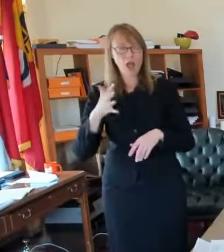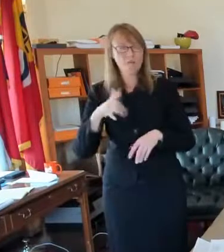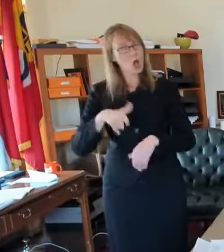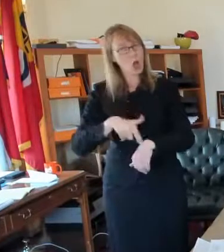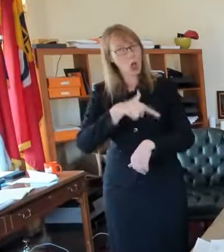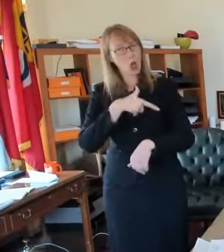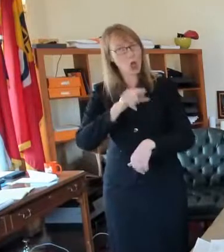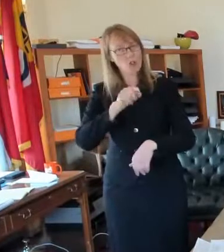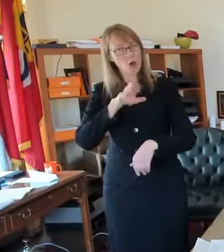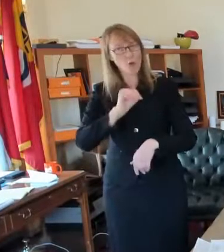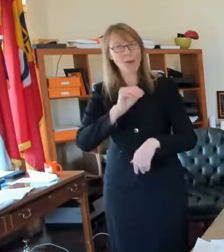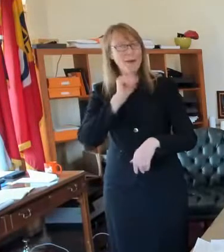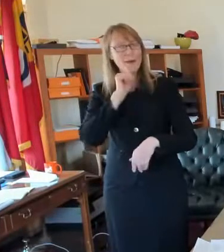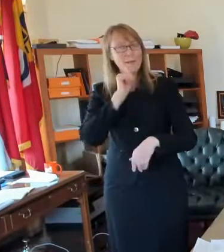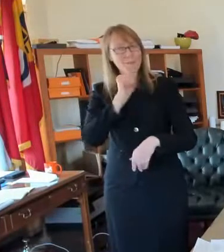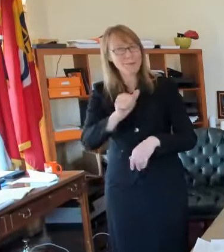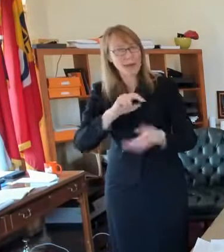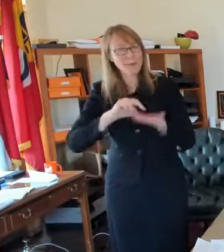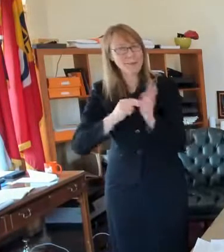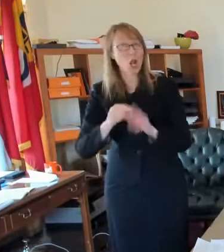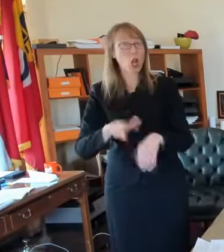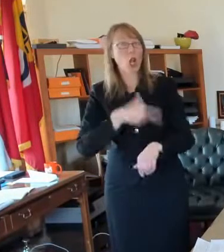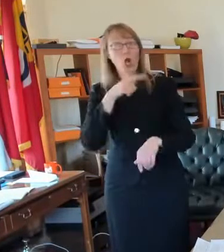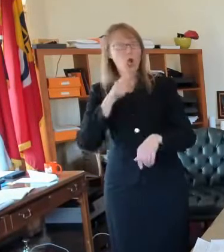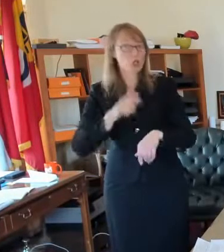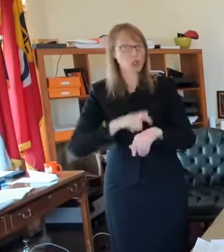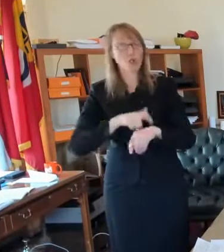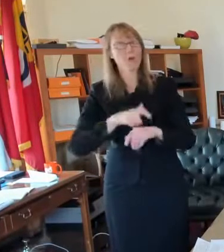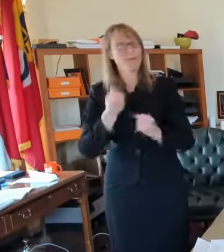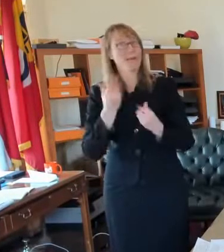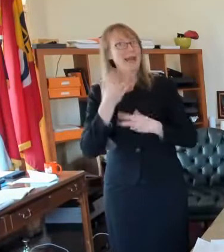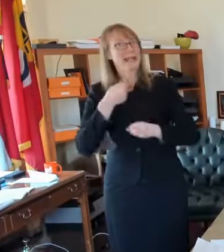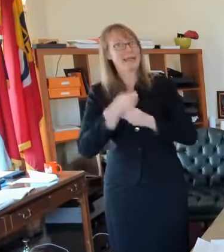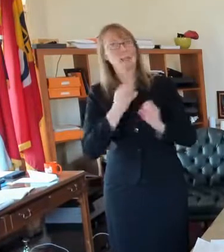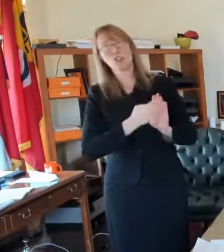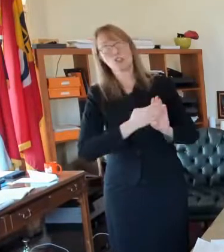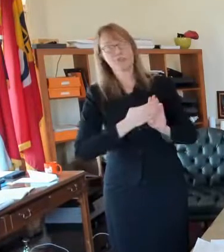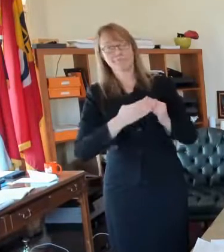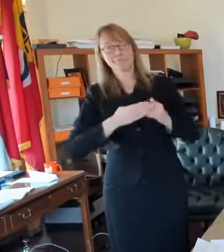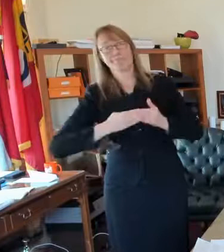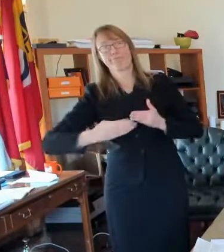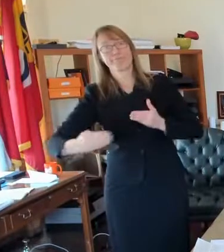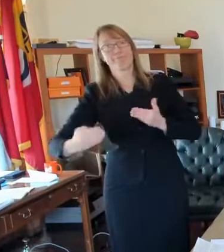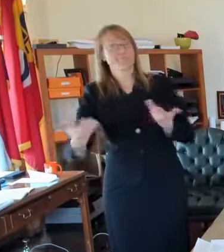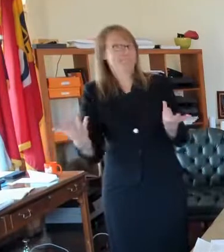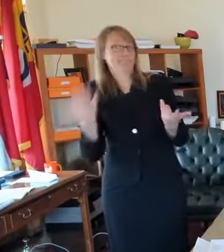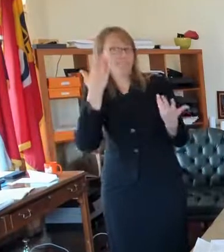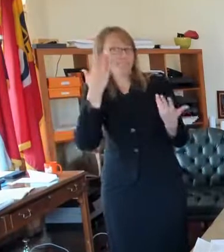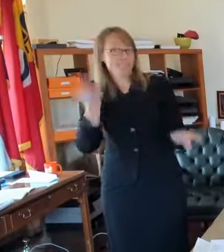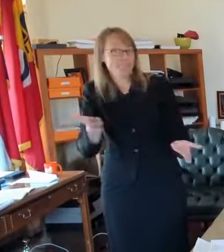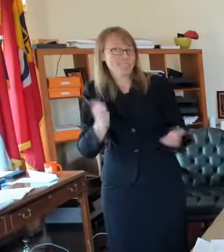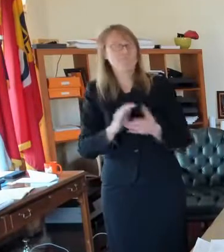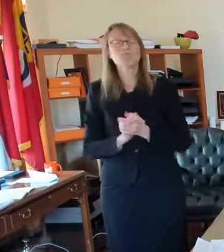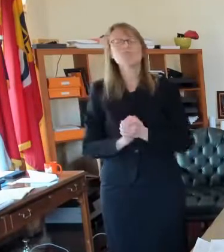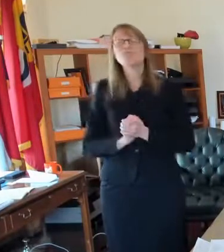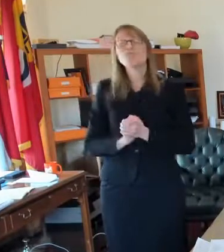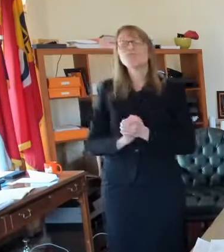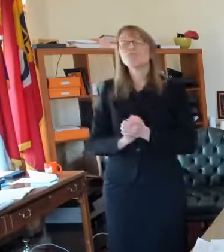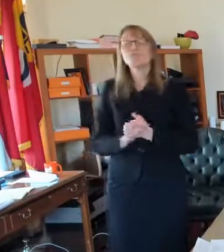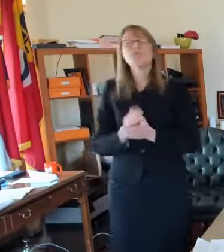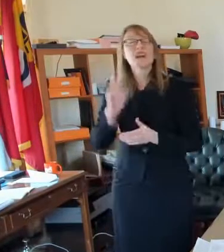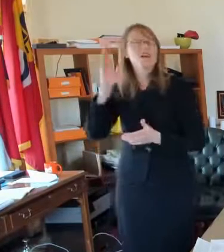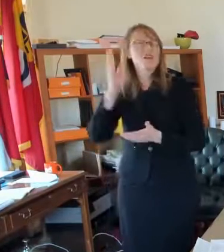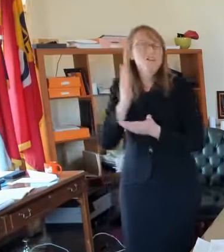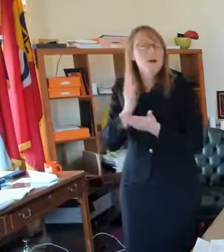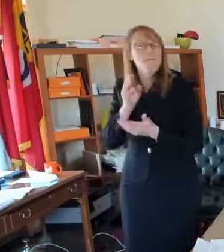extremely long-term. So I know that we have had some conversations at the Pandemic Task Force about some of the symptoms that